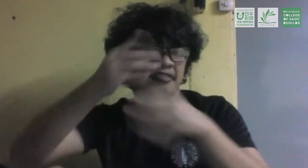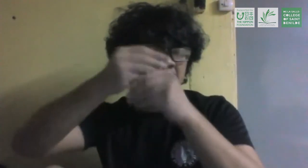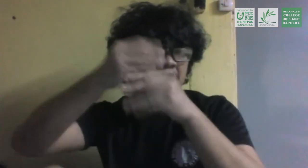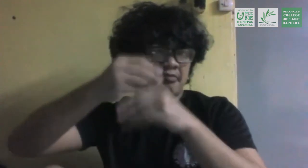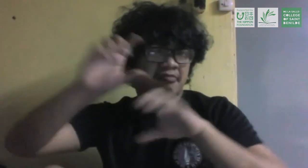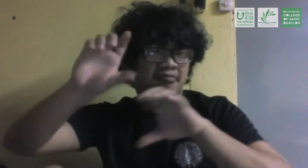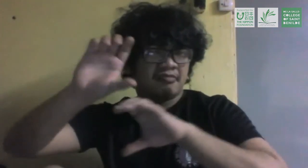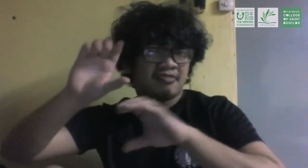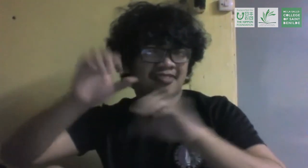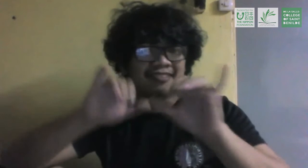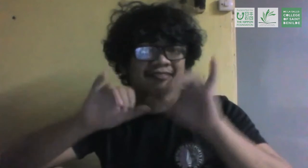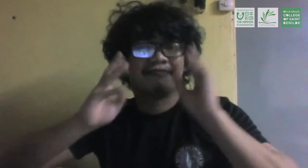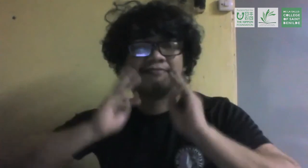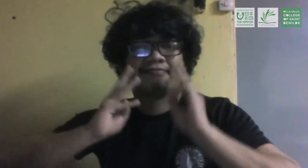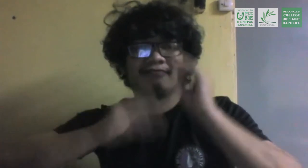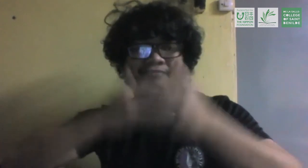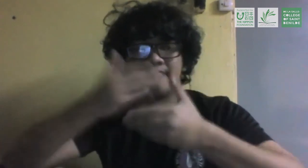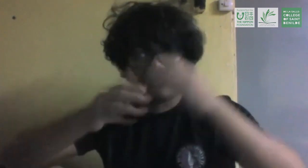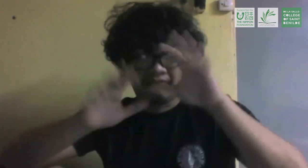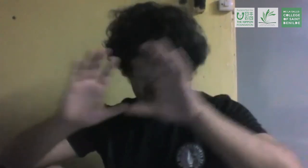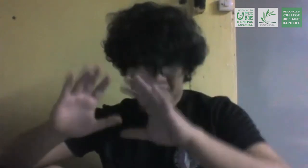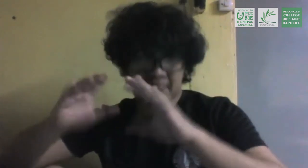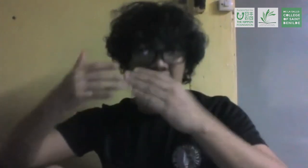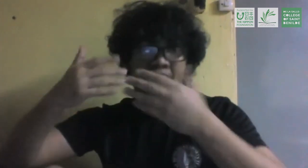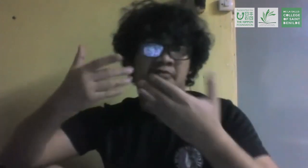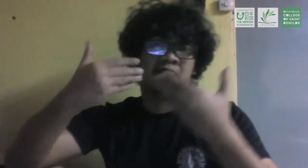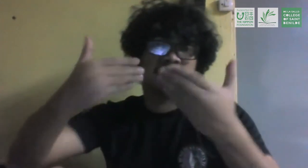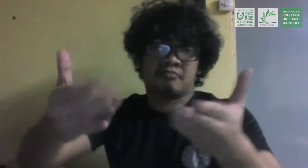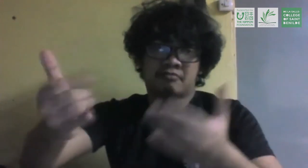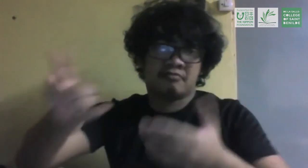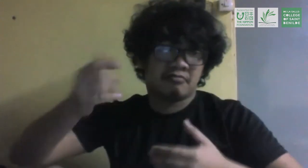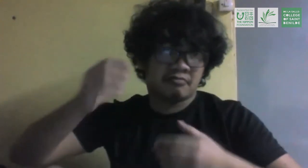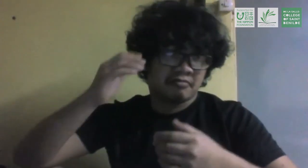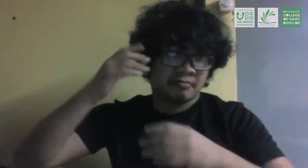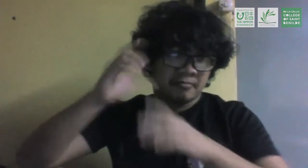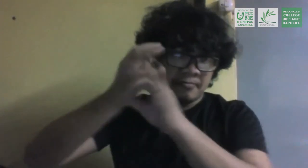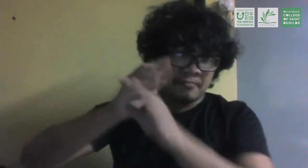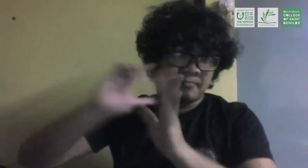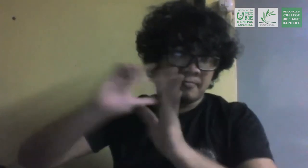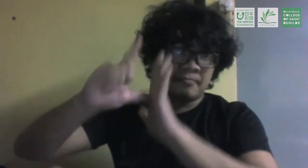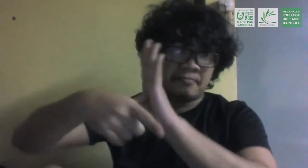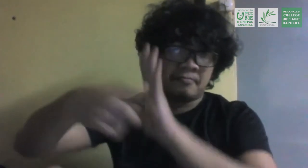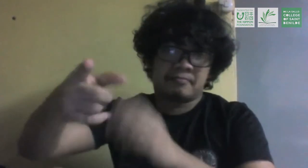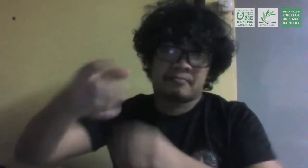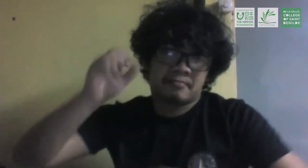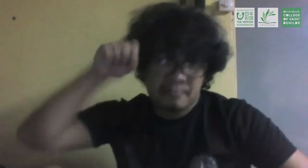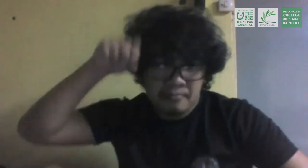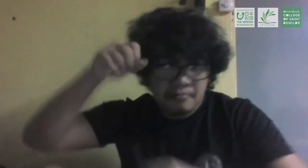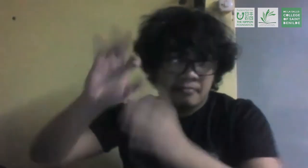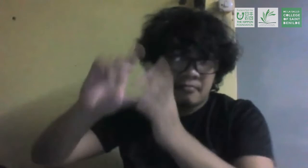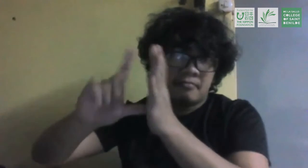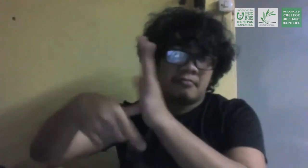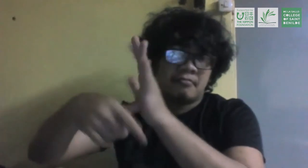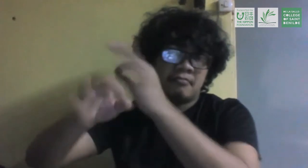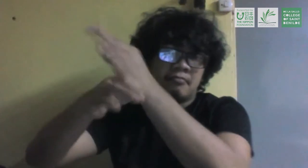those adjustments that you made. And then once we're done,